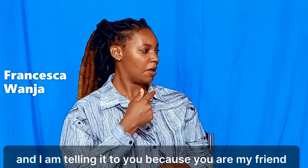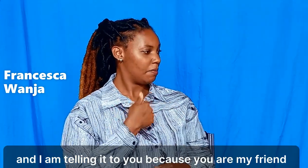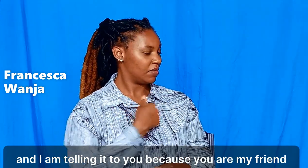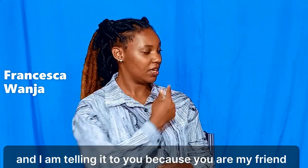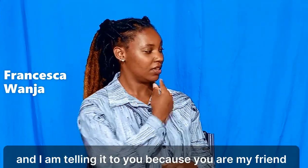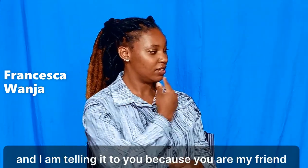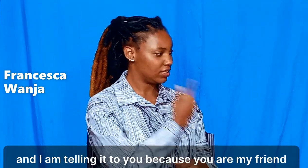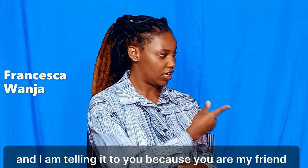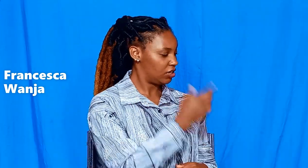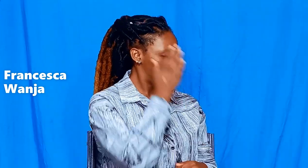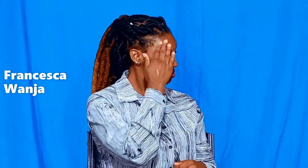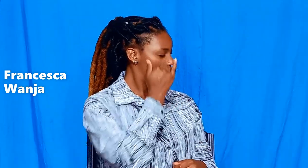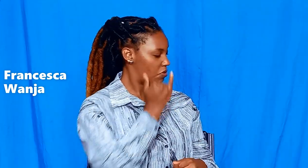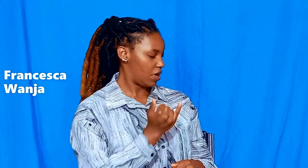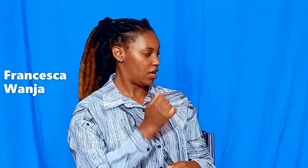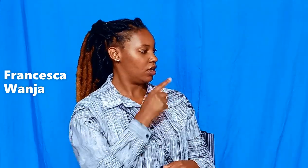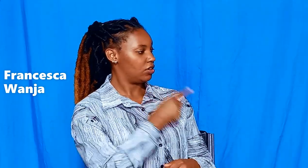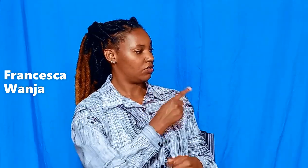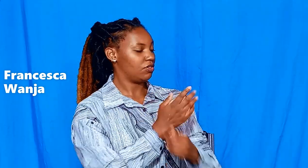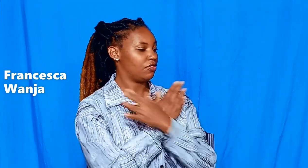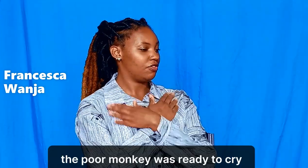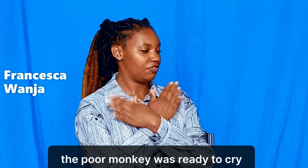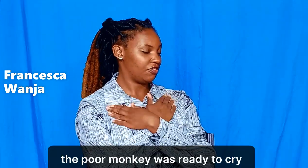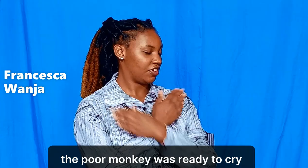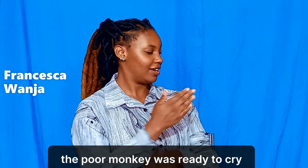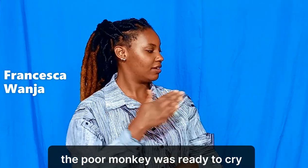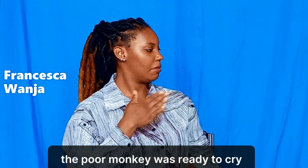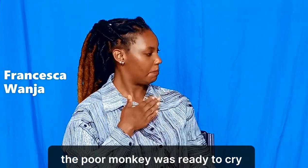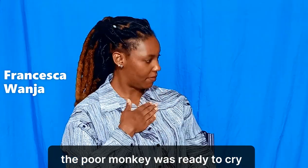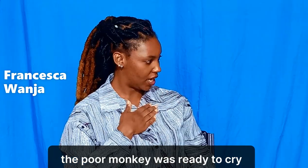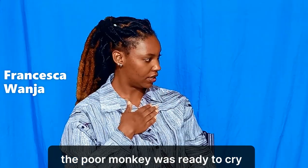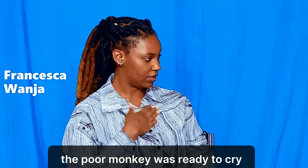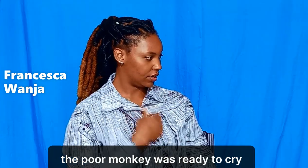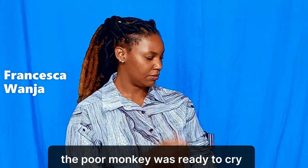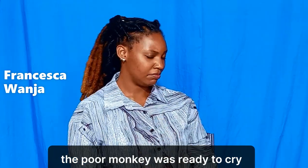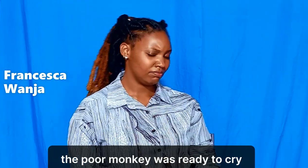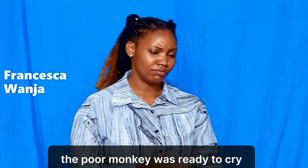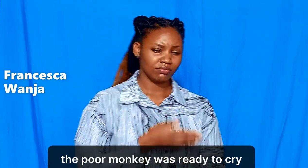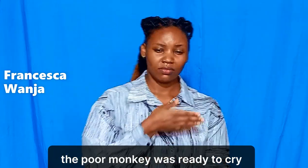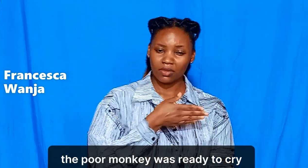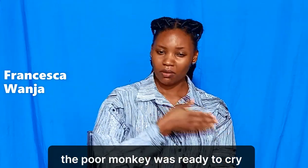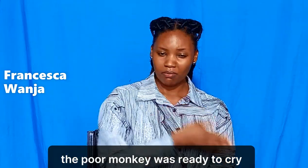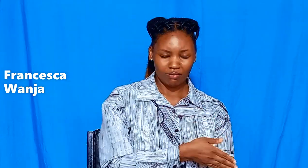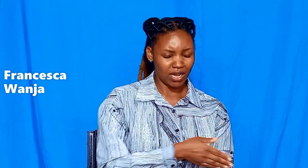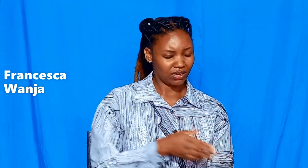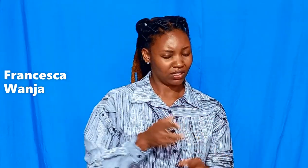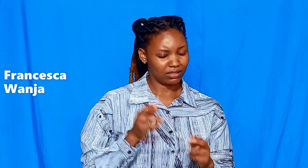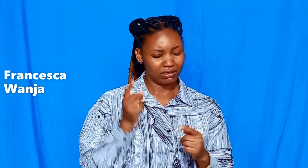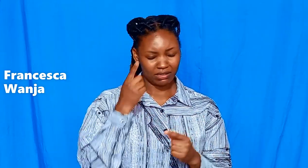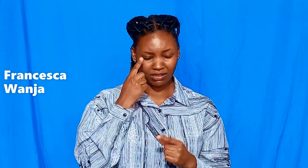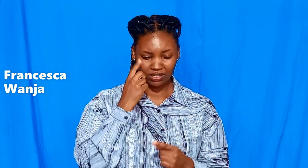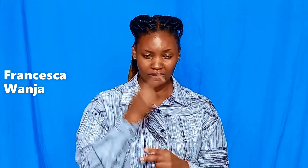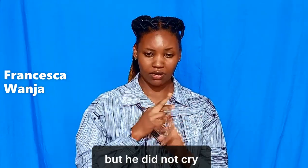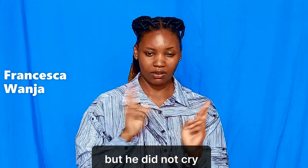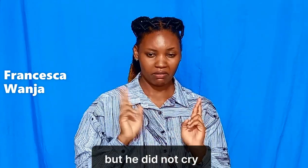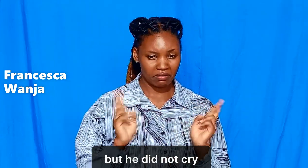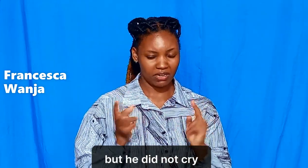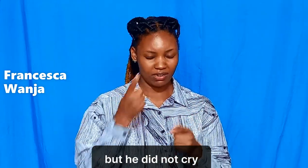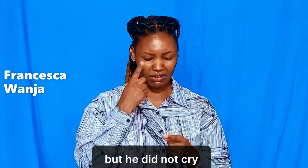my friend. My the poor monkey was ready to cry. But he did not